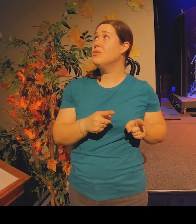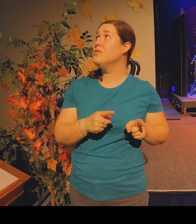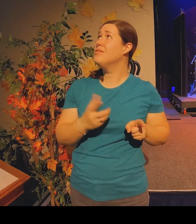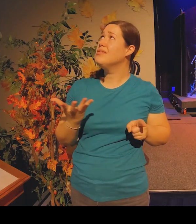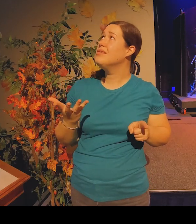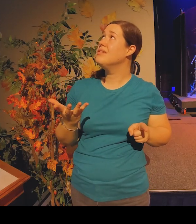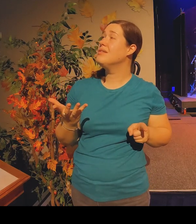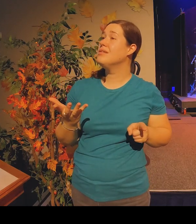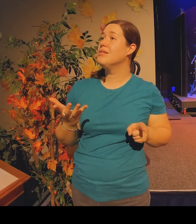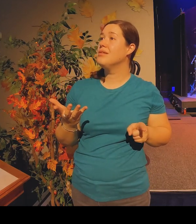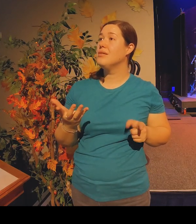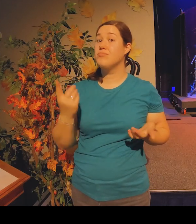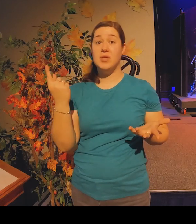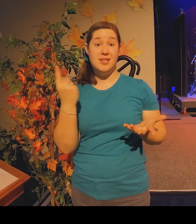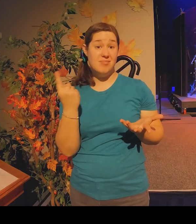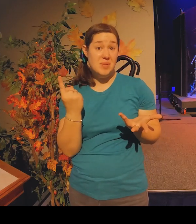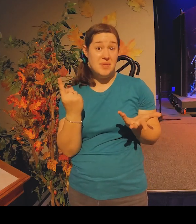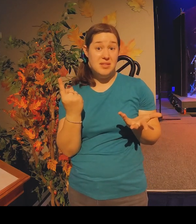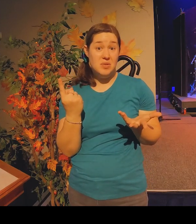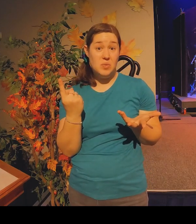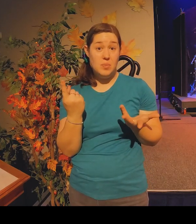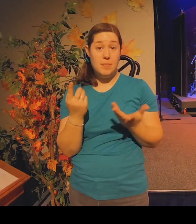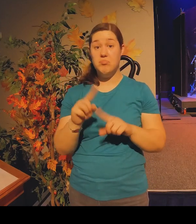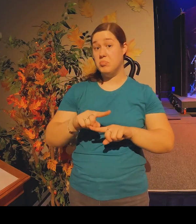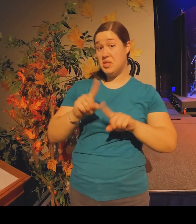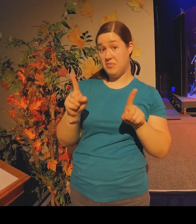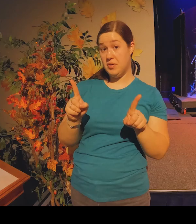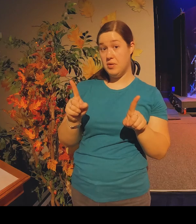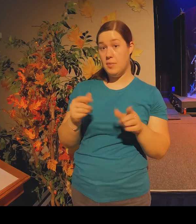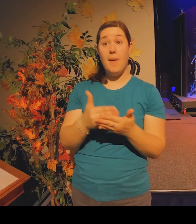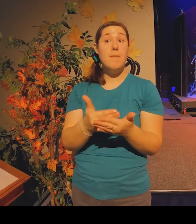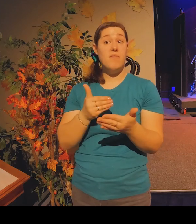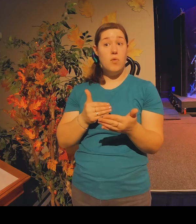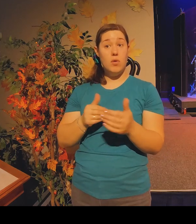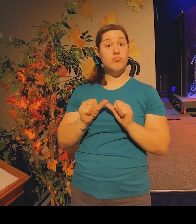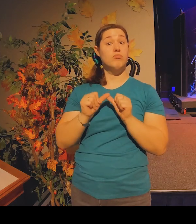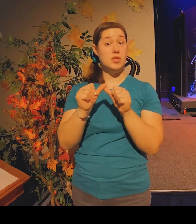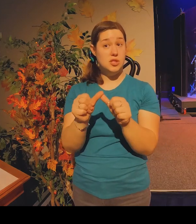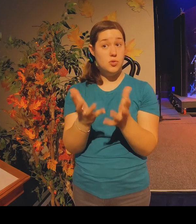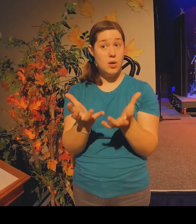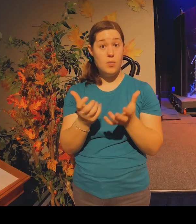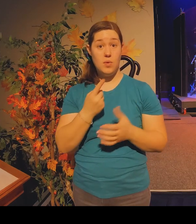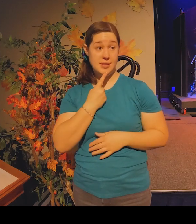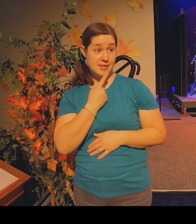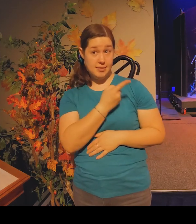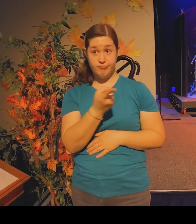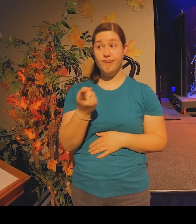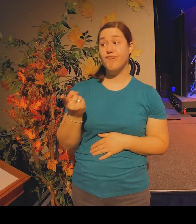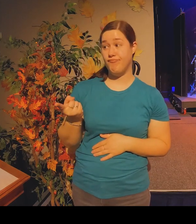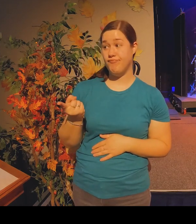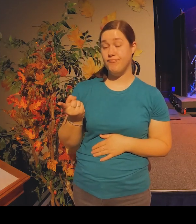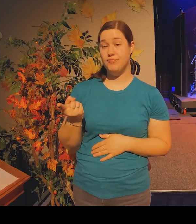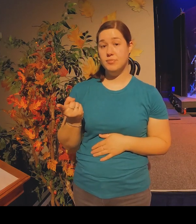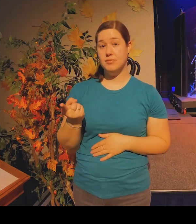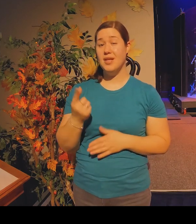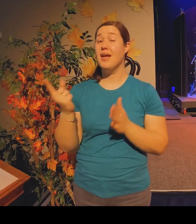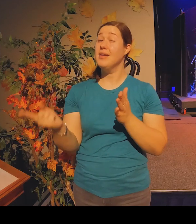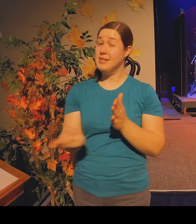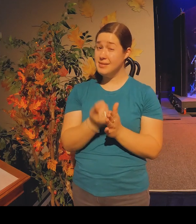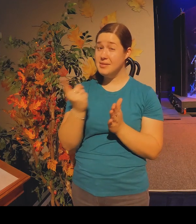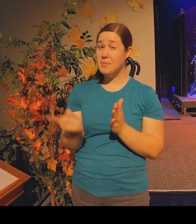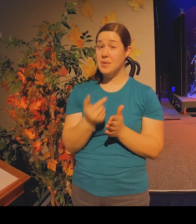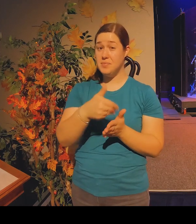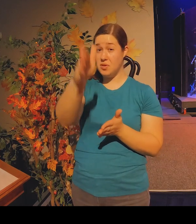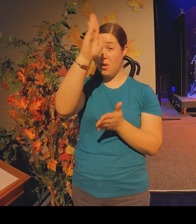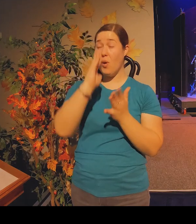And something will be different. Well, before I go any further, I want to say this to you. Sometimes God wants to answer